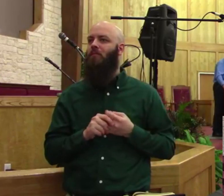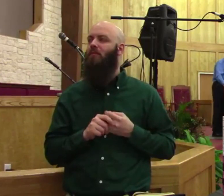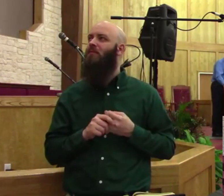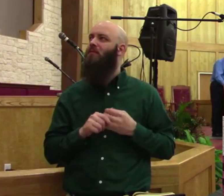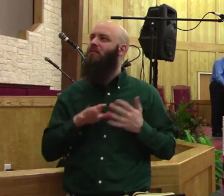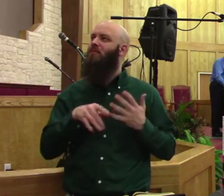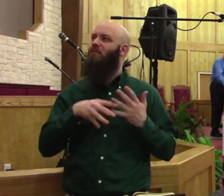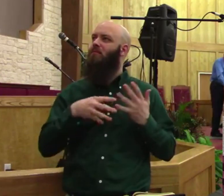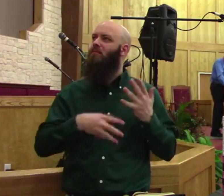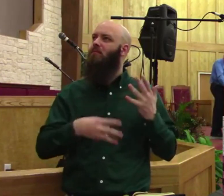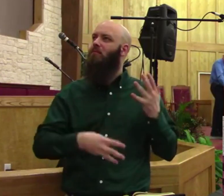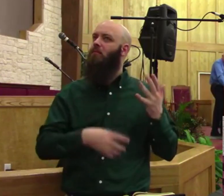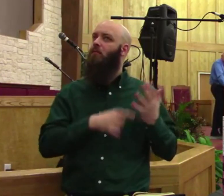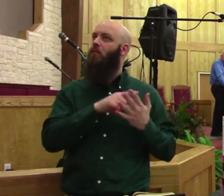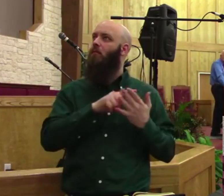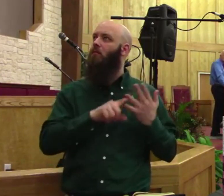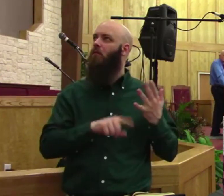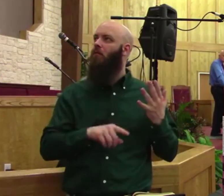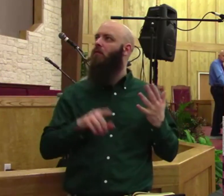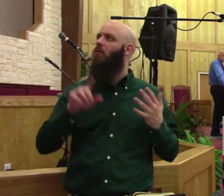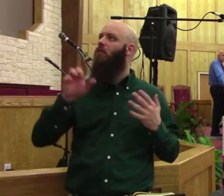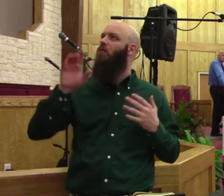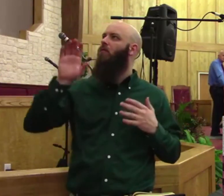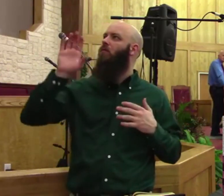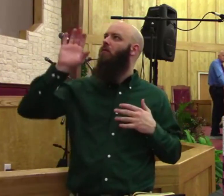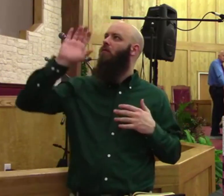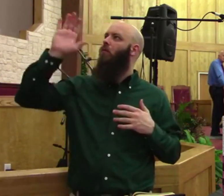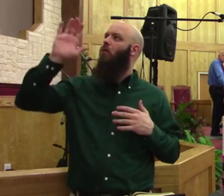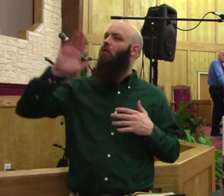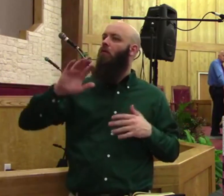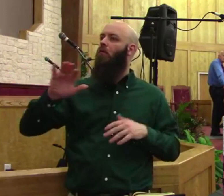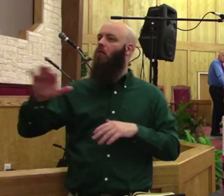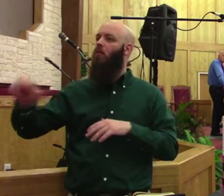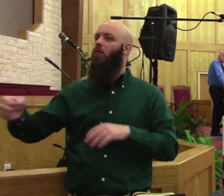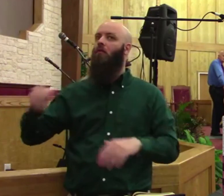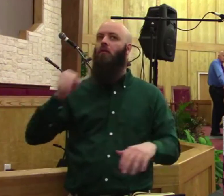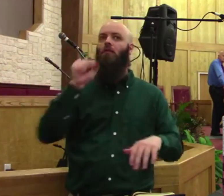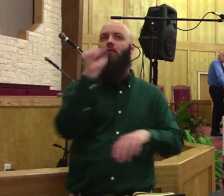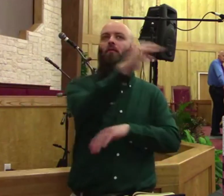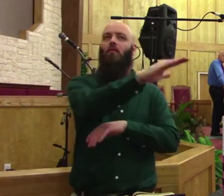those that you have sent away from their homes,